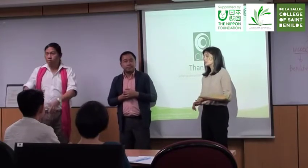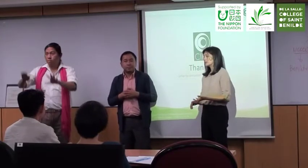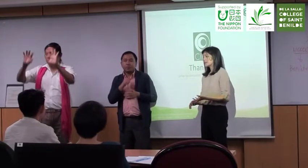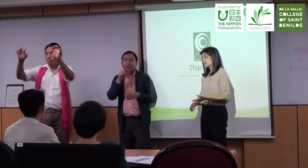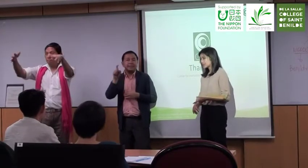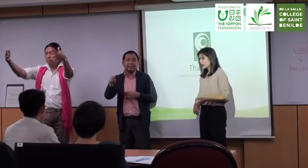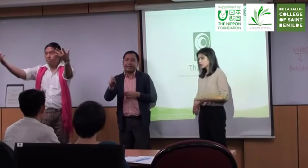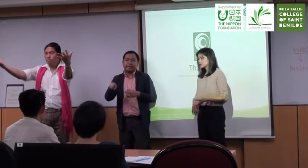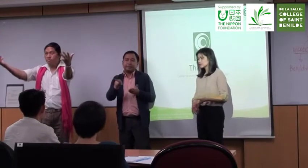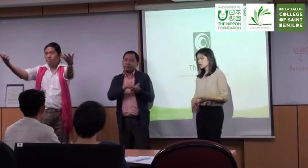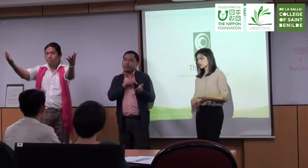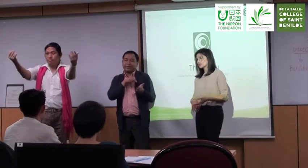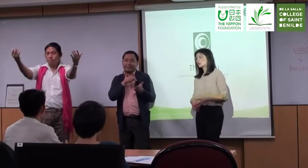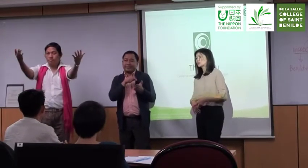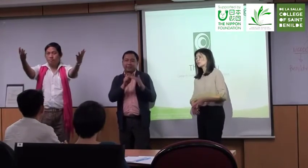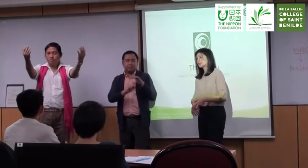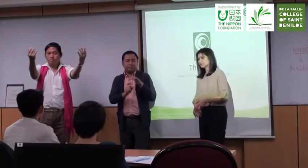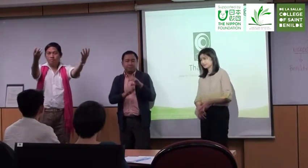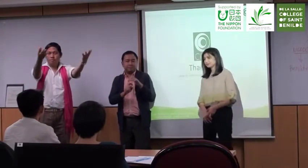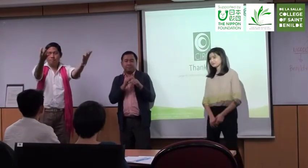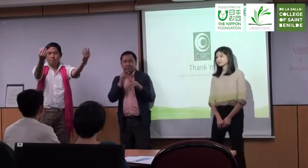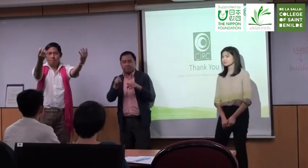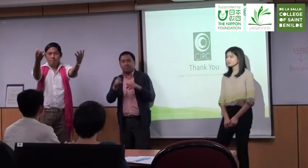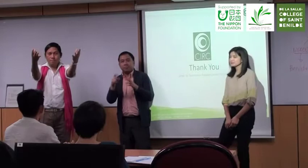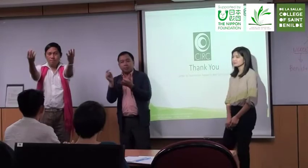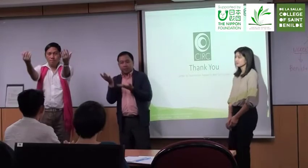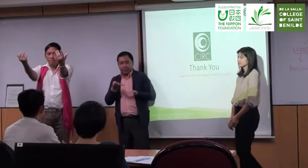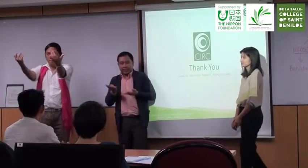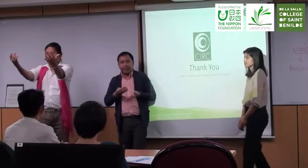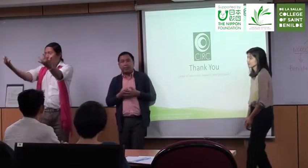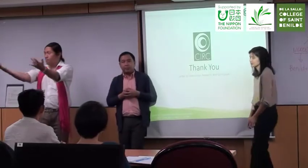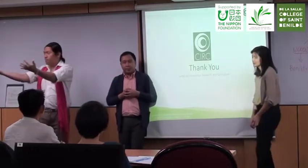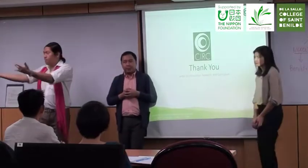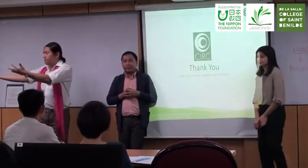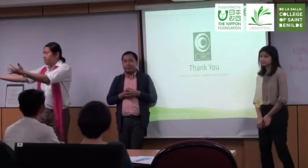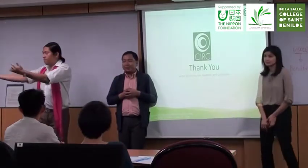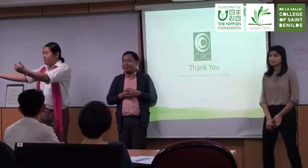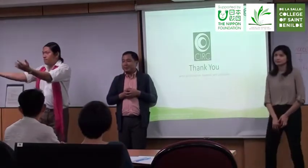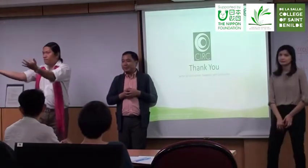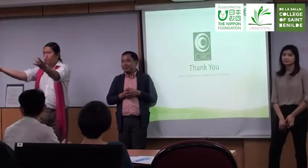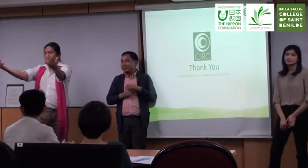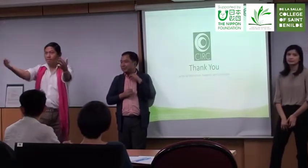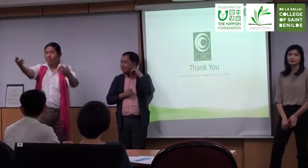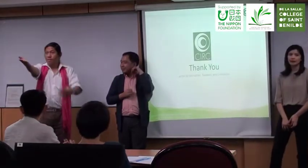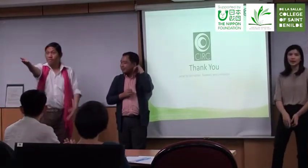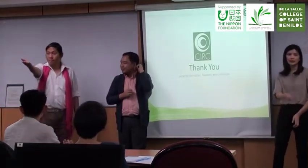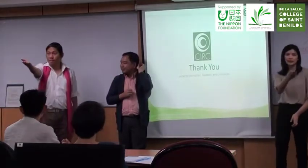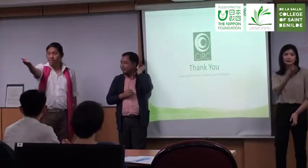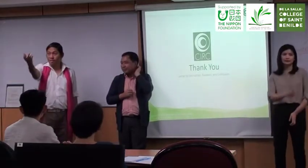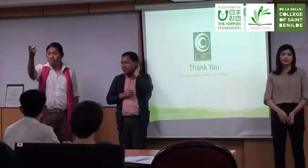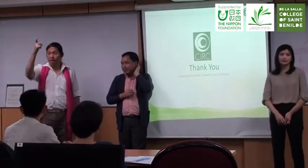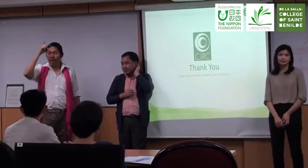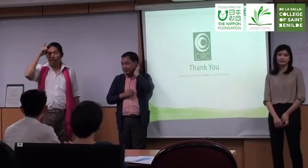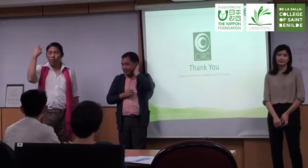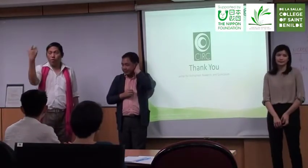They don't need to print handouts, they can just download it. Okay, any more questions?